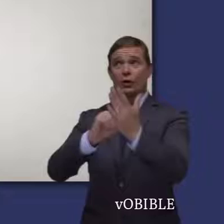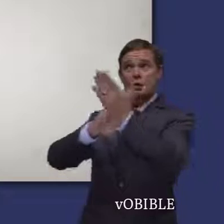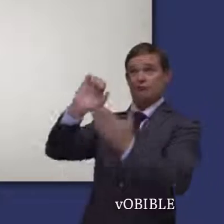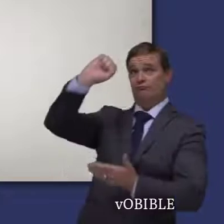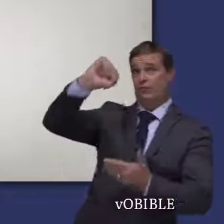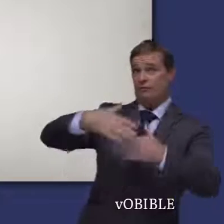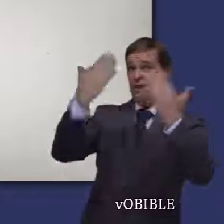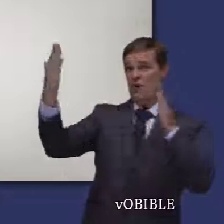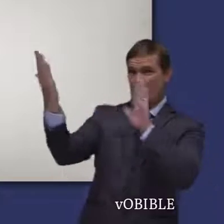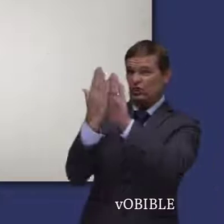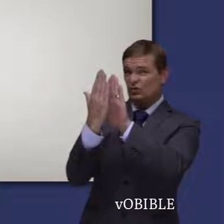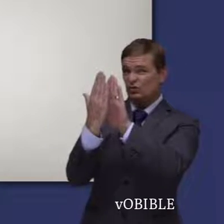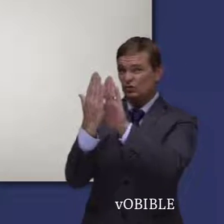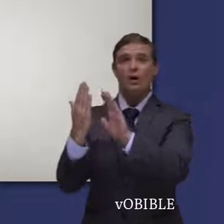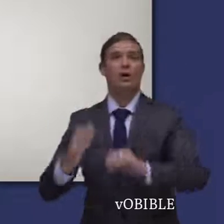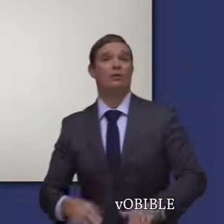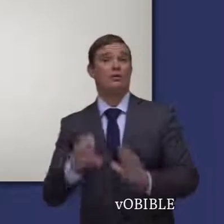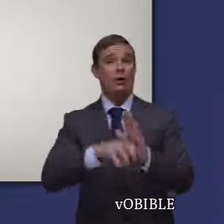of the approaching day of Jehovah.